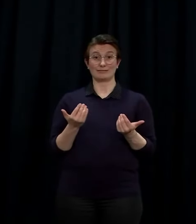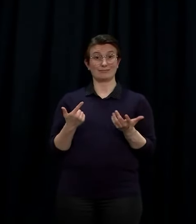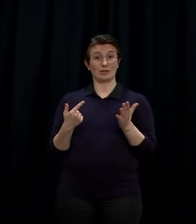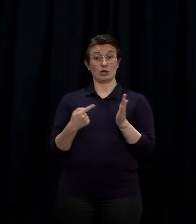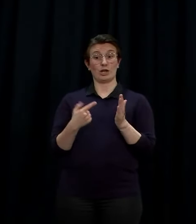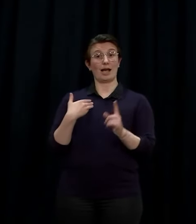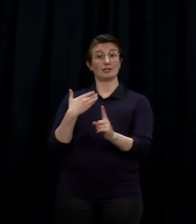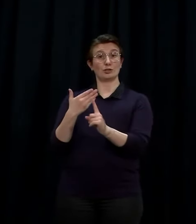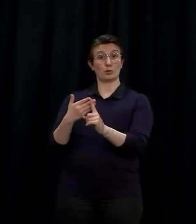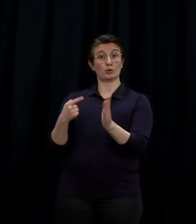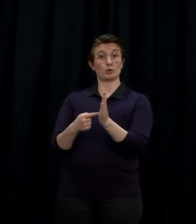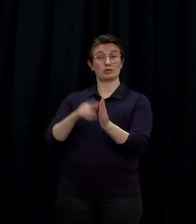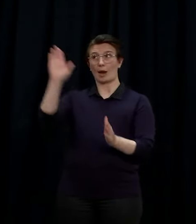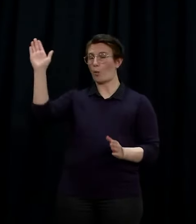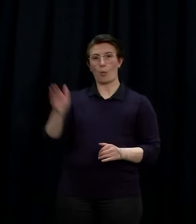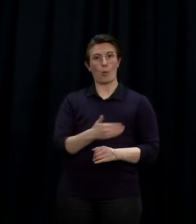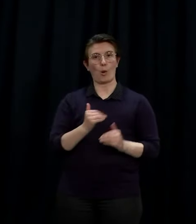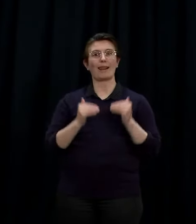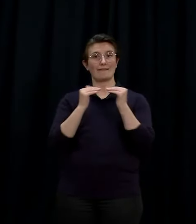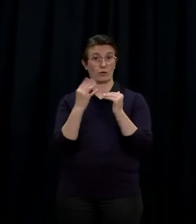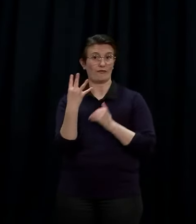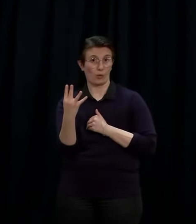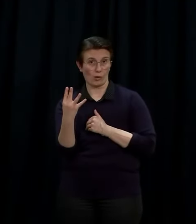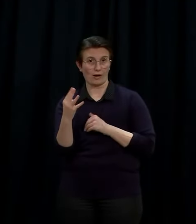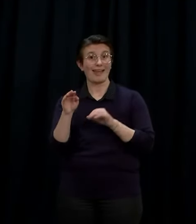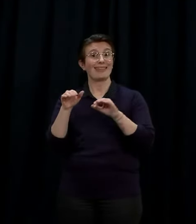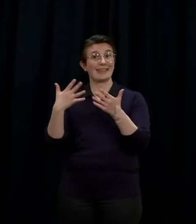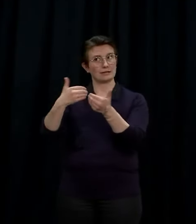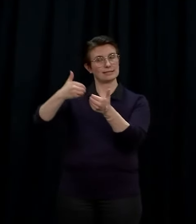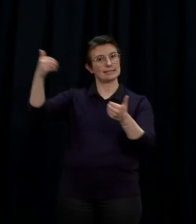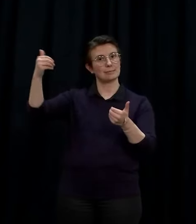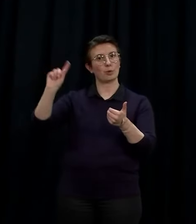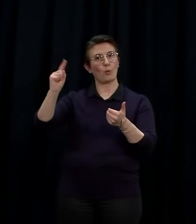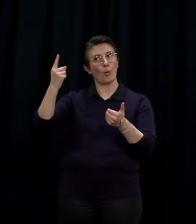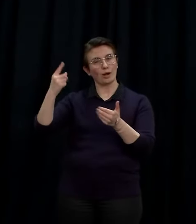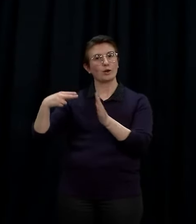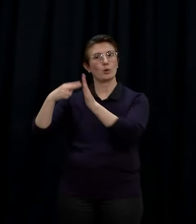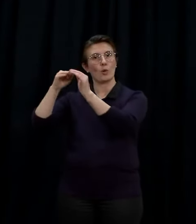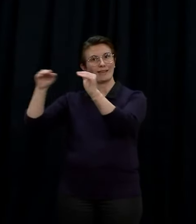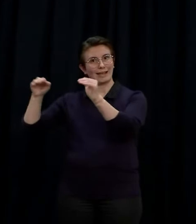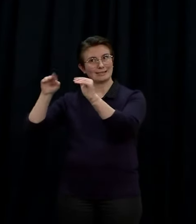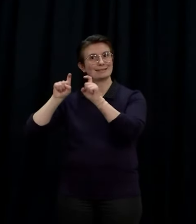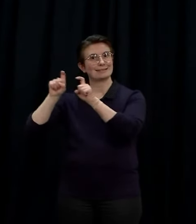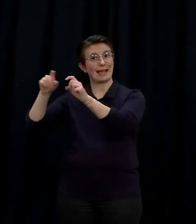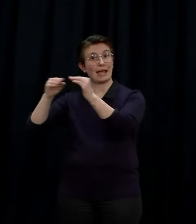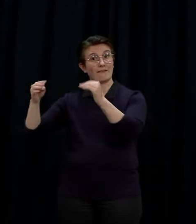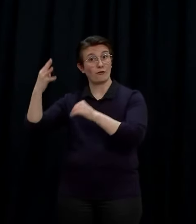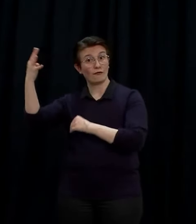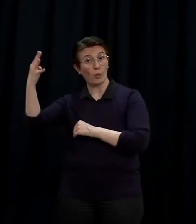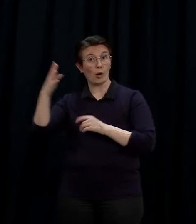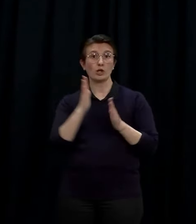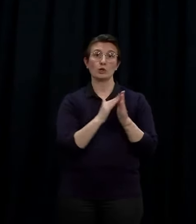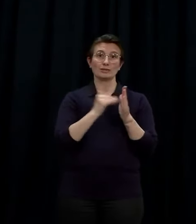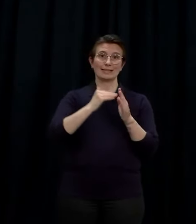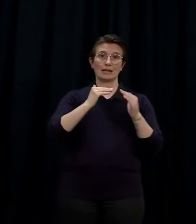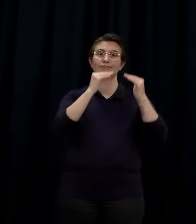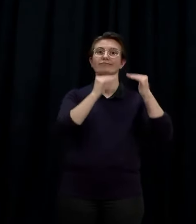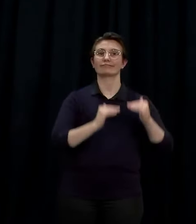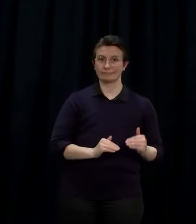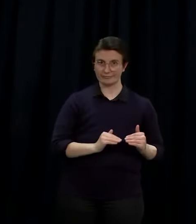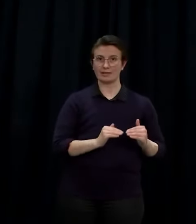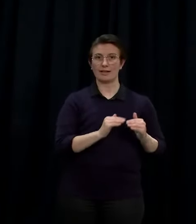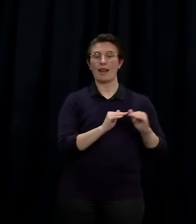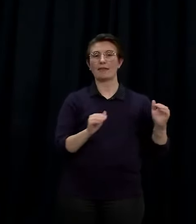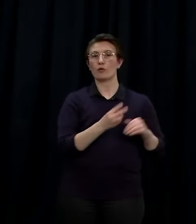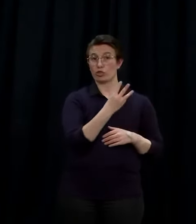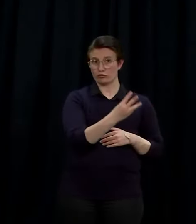4-2 split? No consideration has been given to those scenarios. At the moment, we're using the best data that we have in front of us right now. And look,